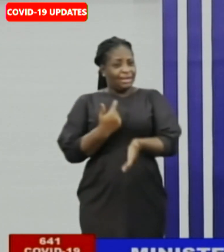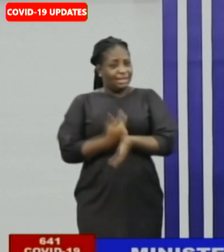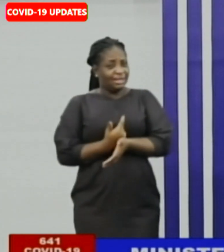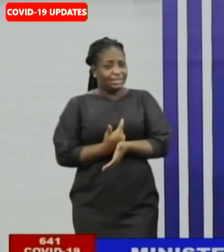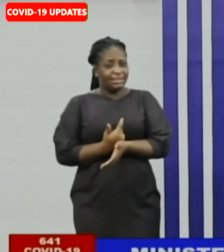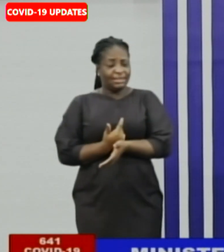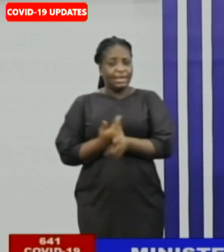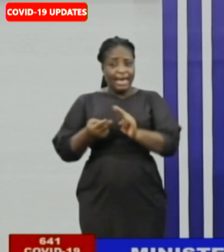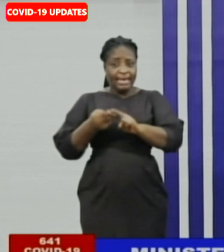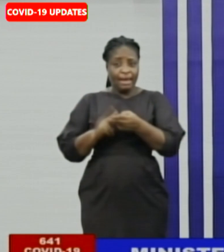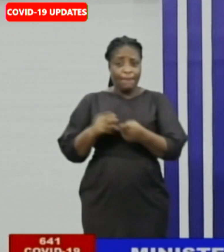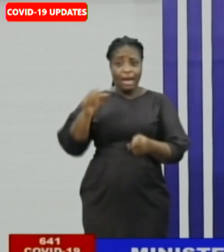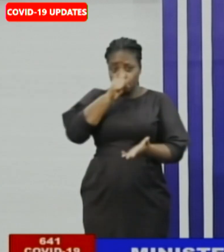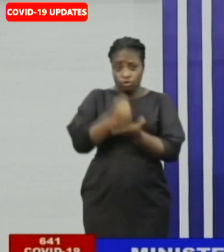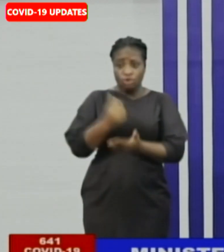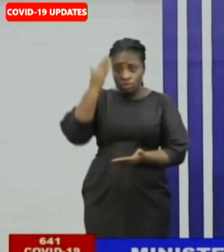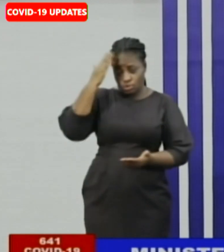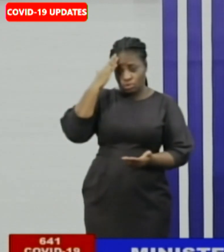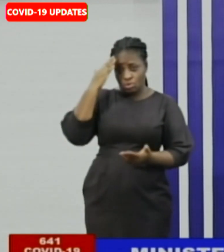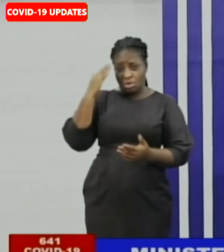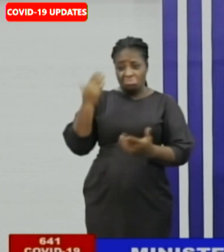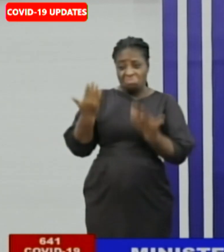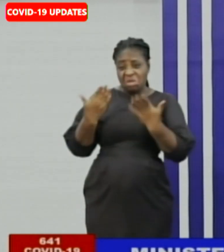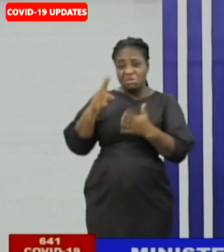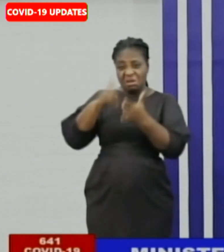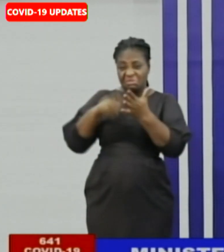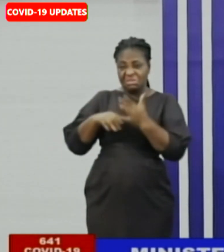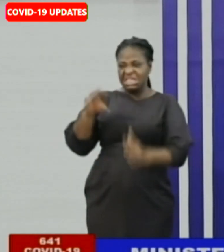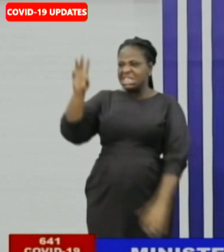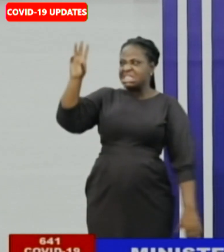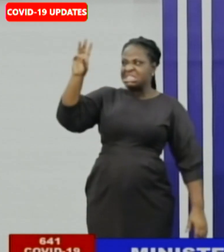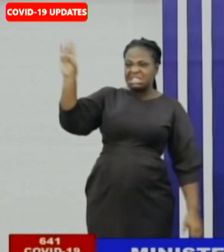have read on the website,